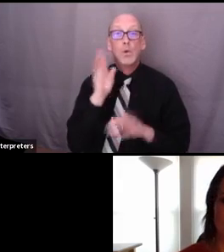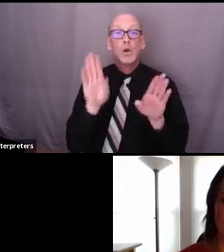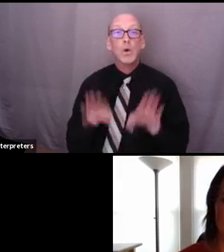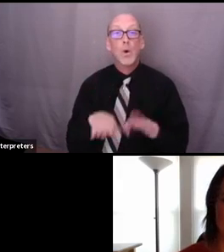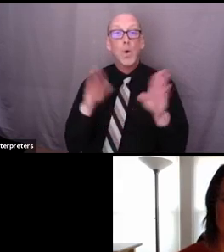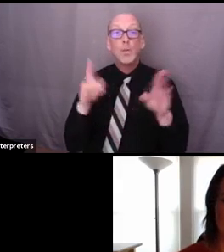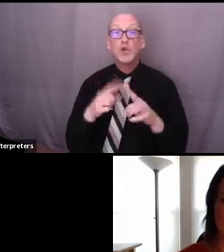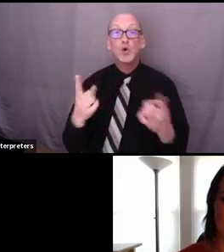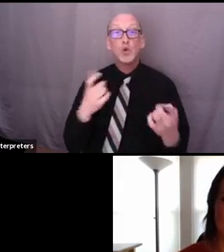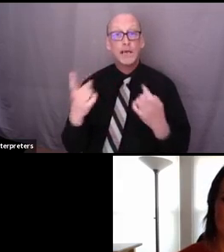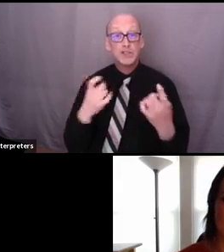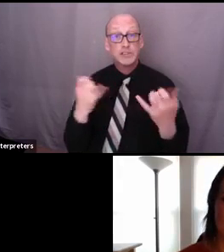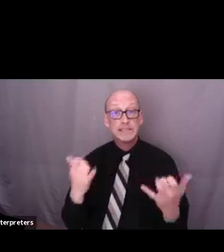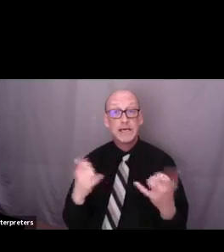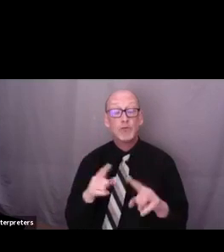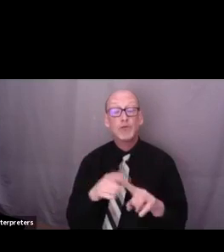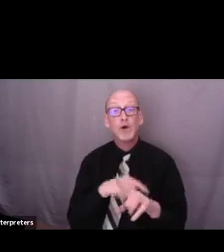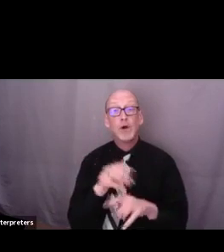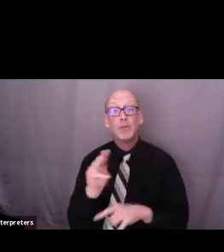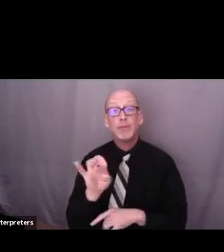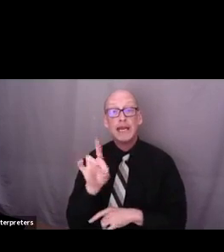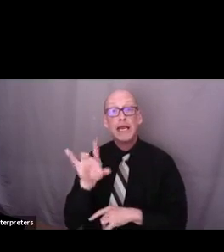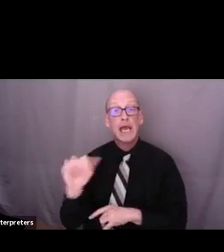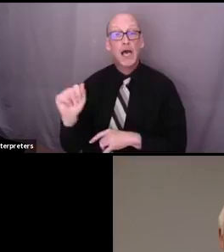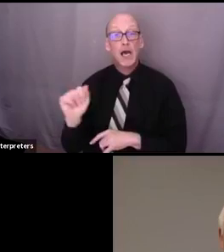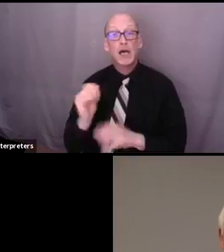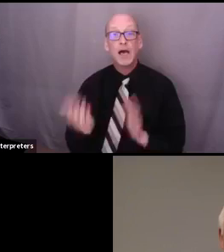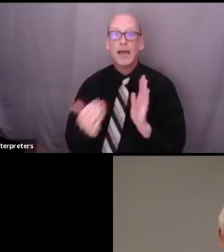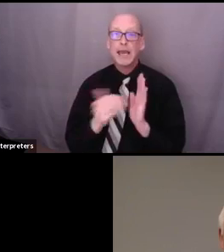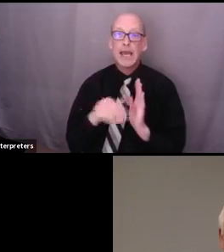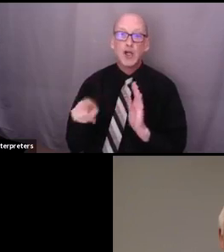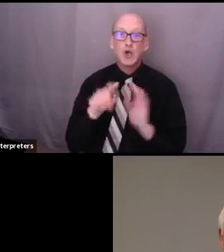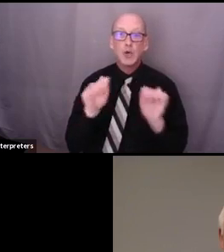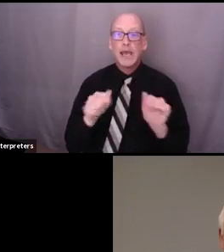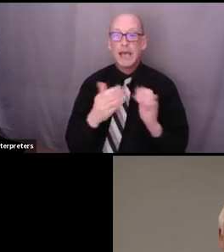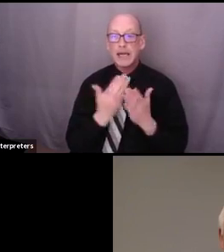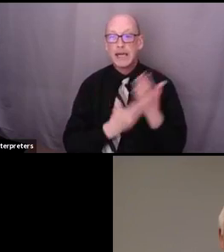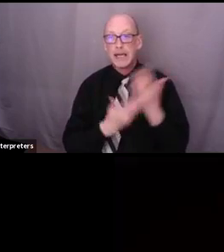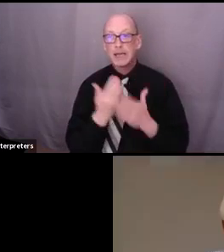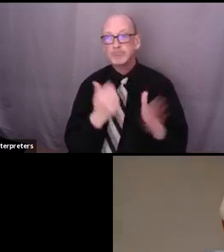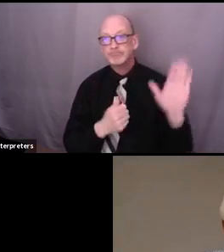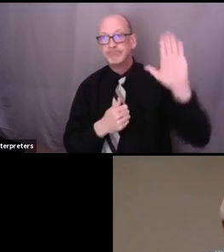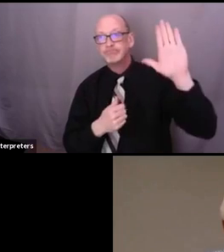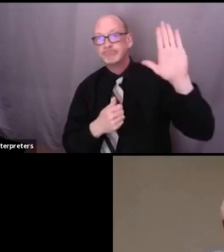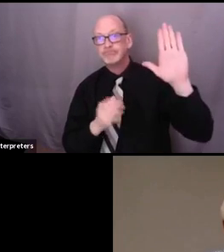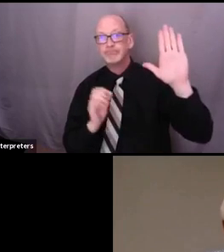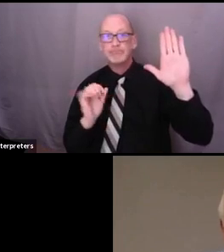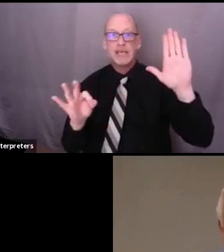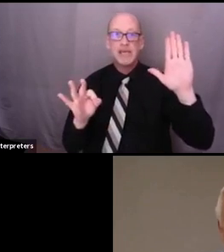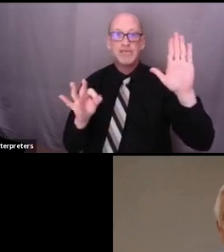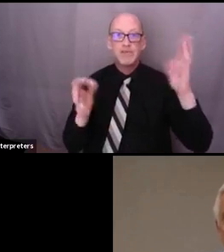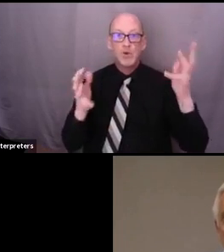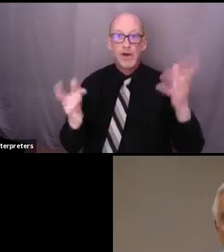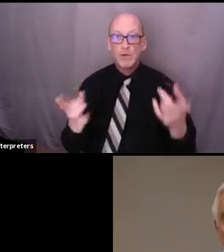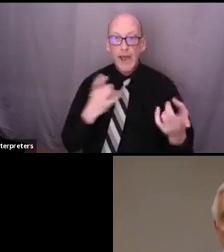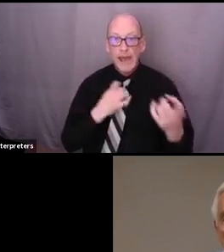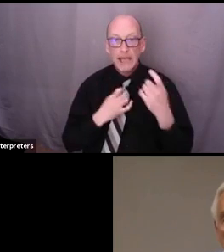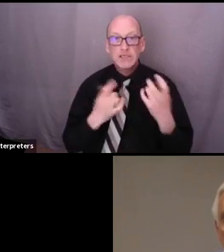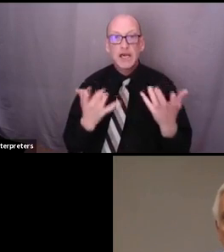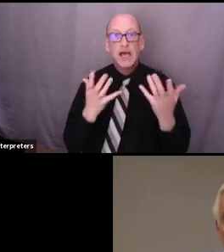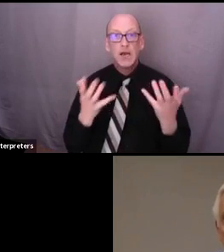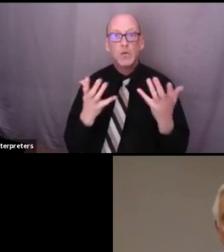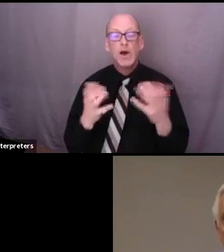to questions now from the media. Again, you are able to raise your hand and ask a question if you'd like to. I want